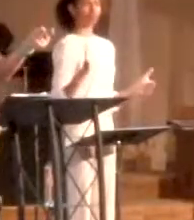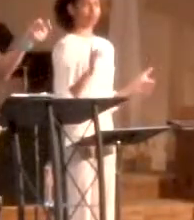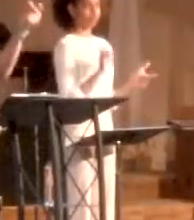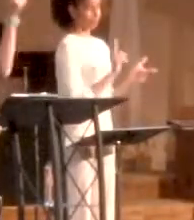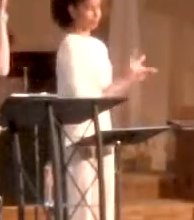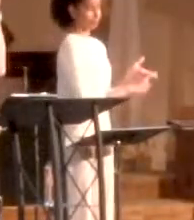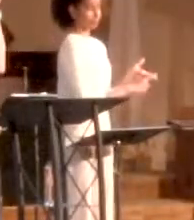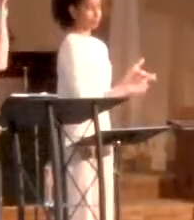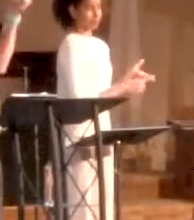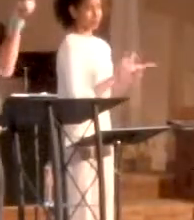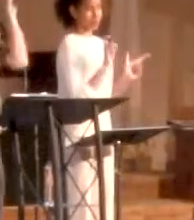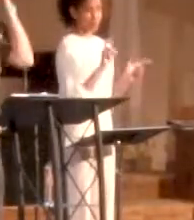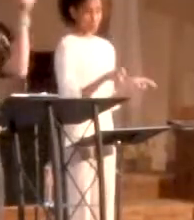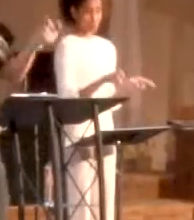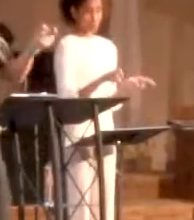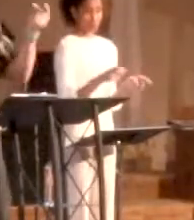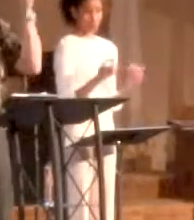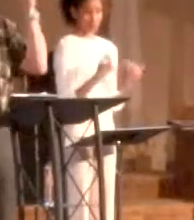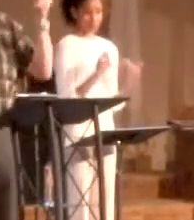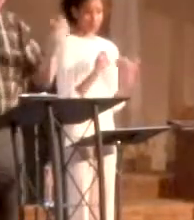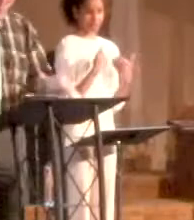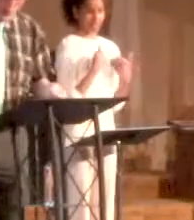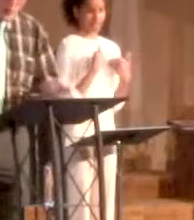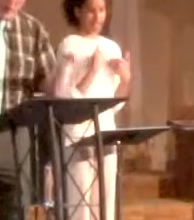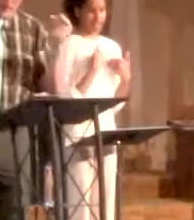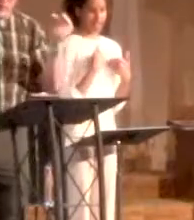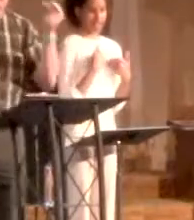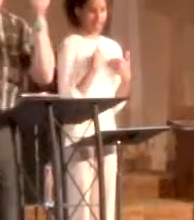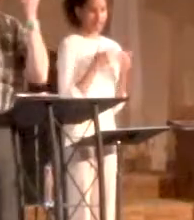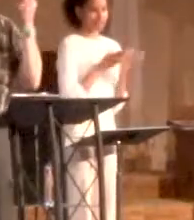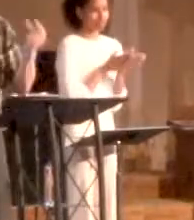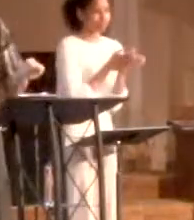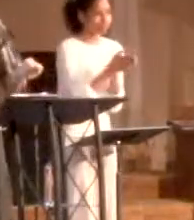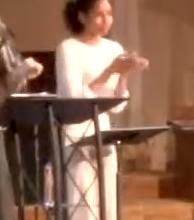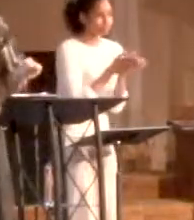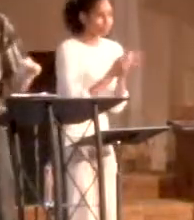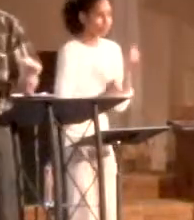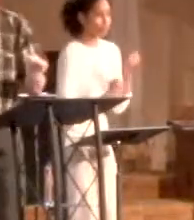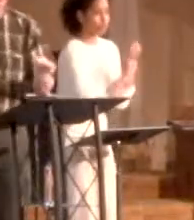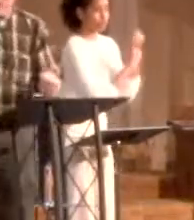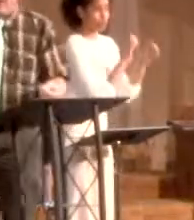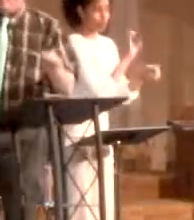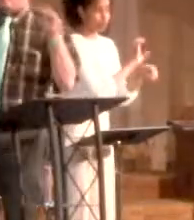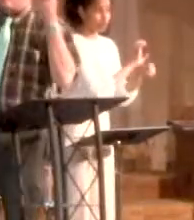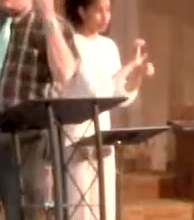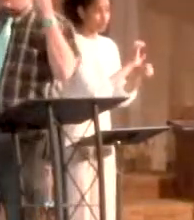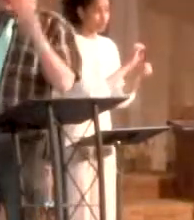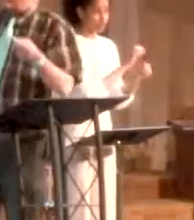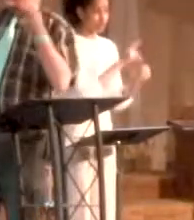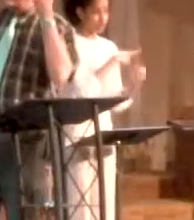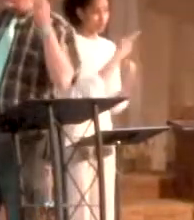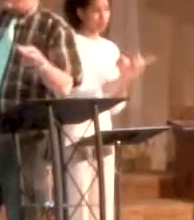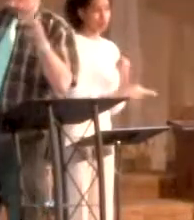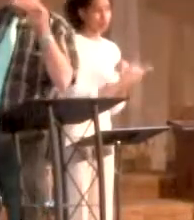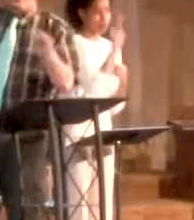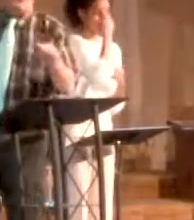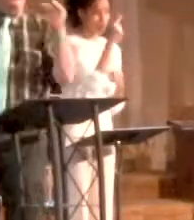Two, you had to actively support the church's programs for at